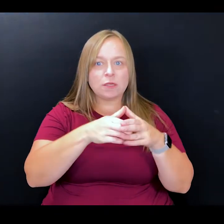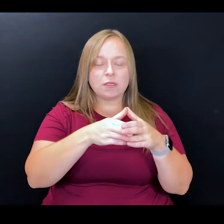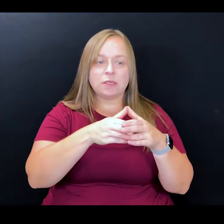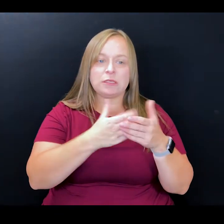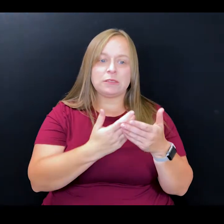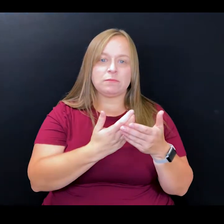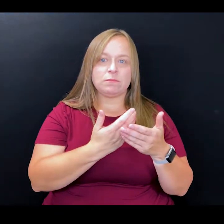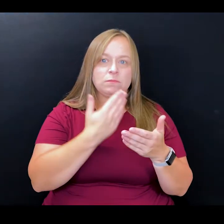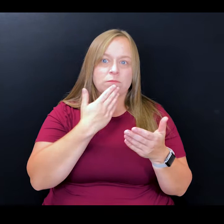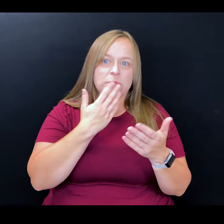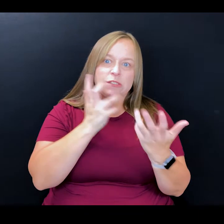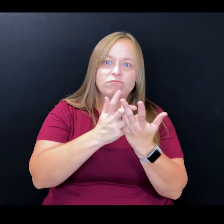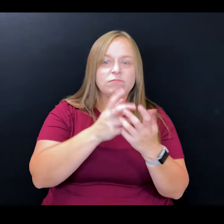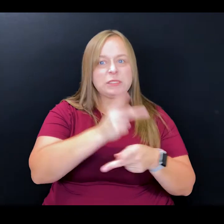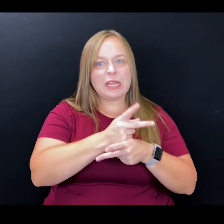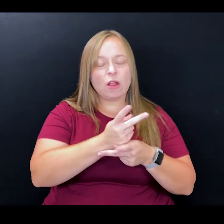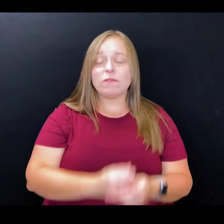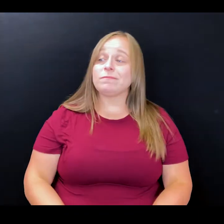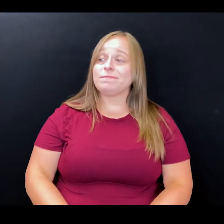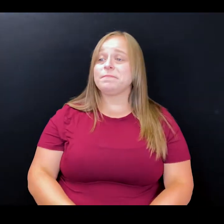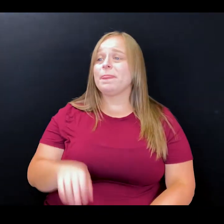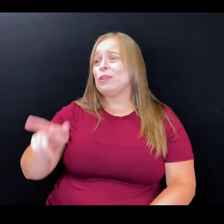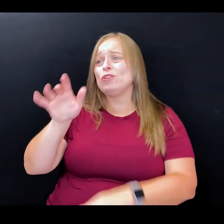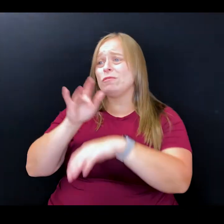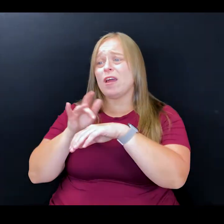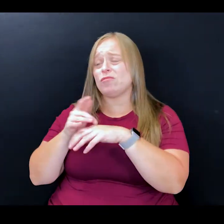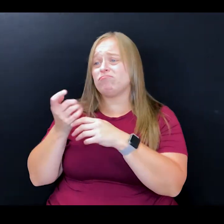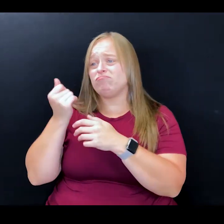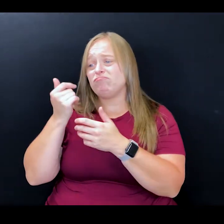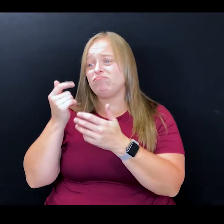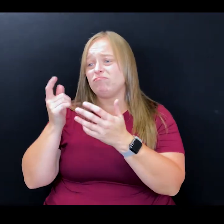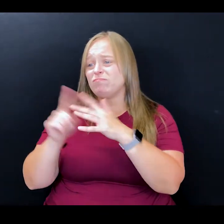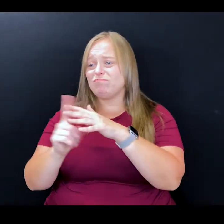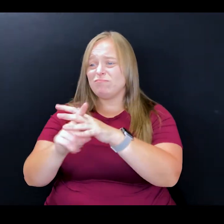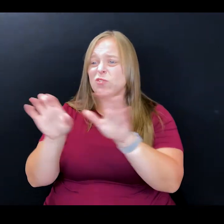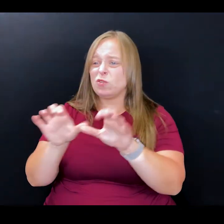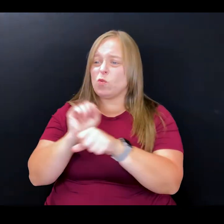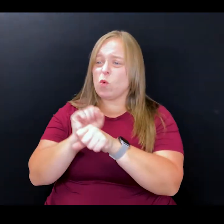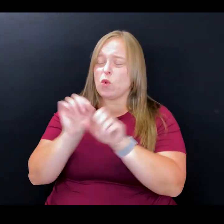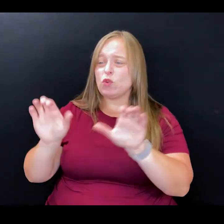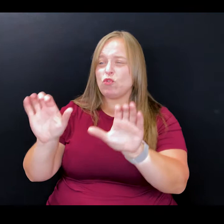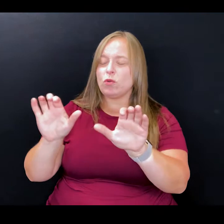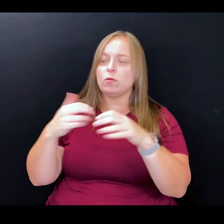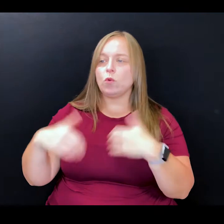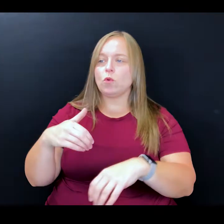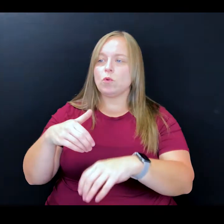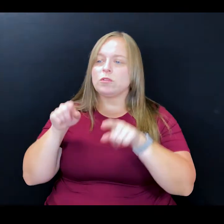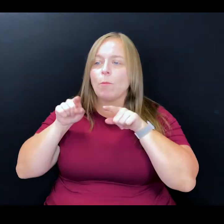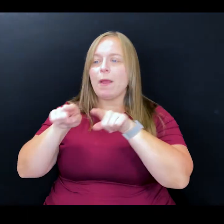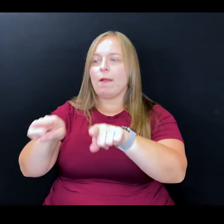disabilities is well appointed. You touch on things, and the work that you do is